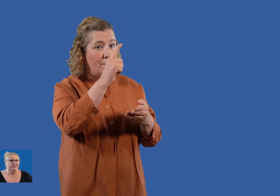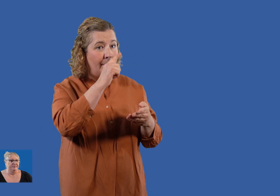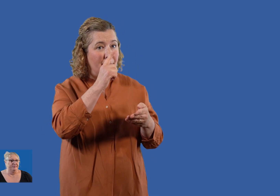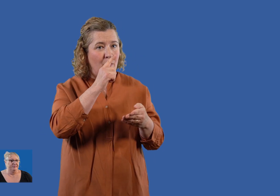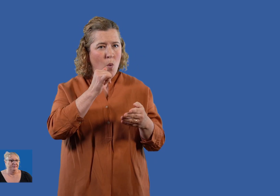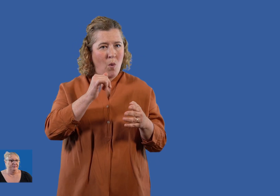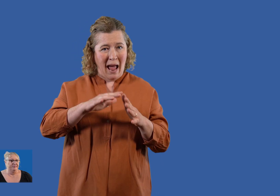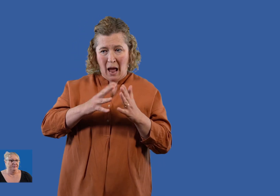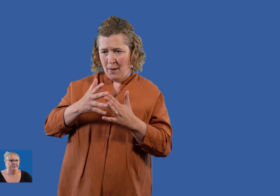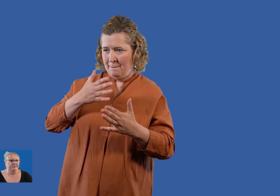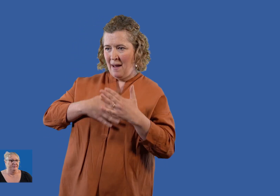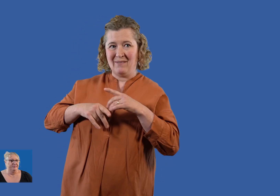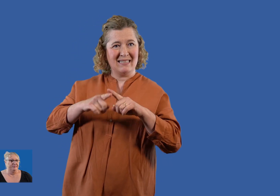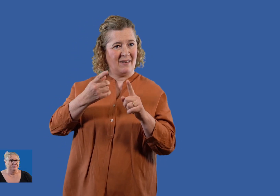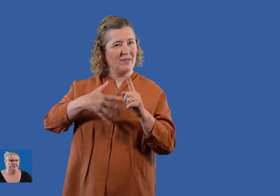and situations.